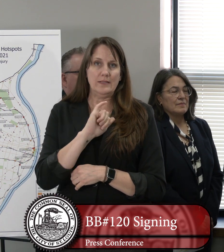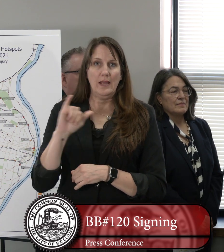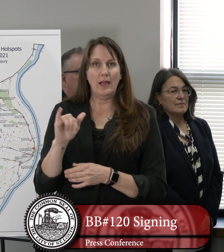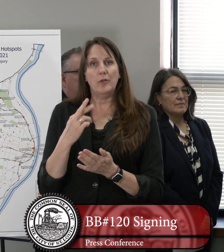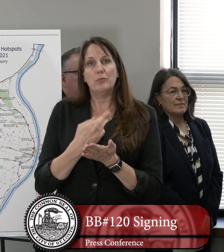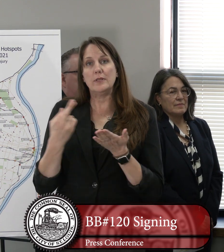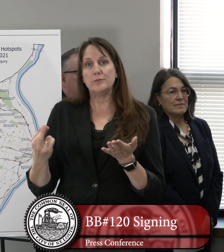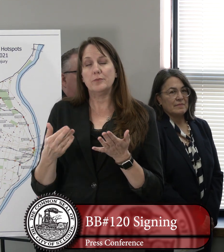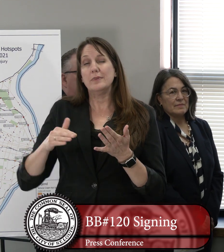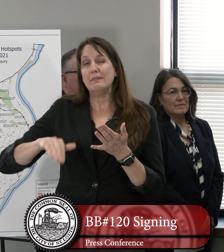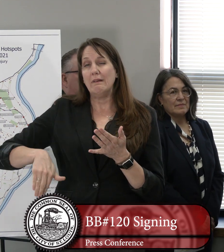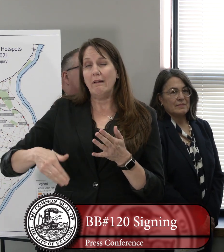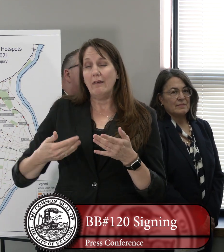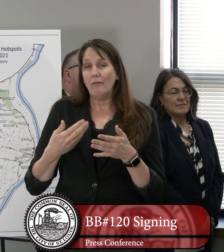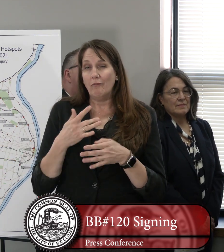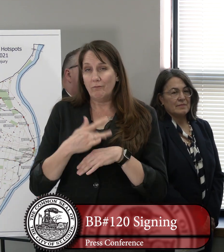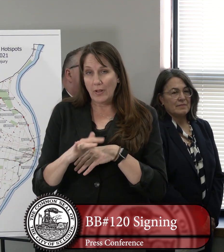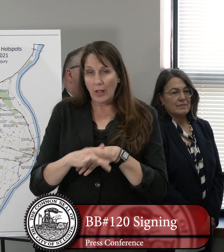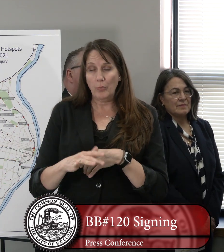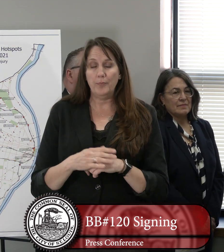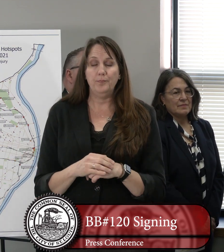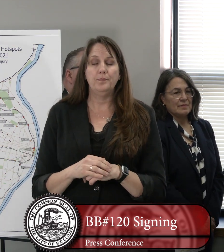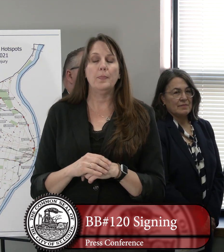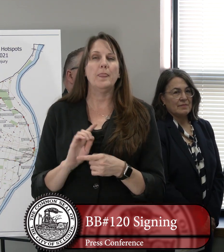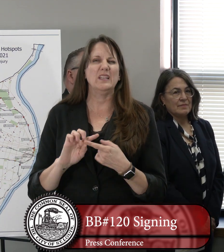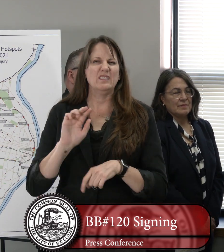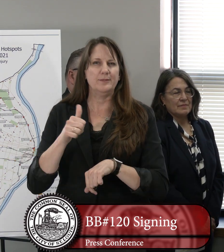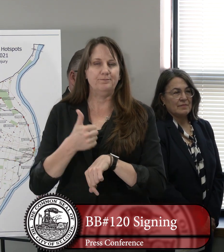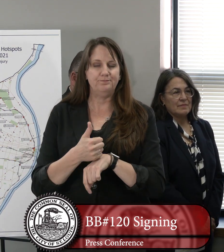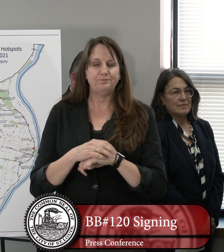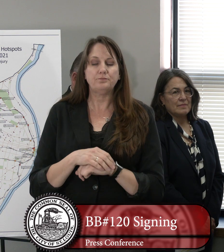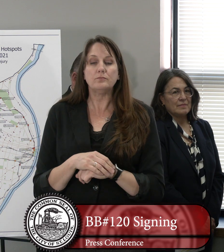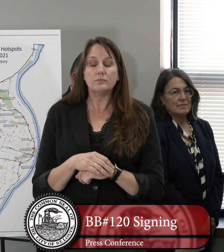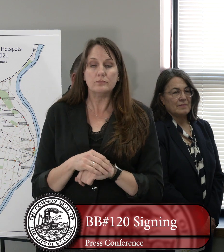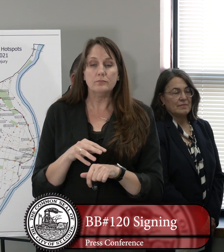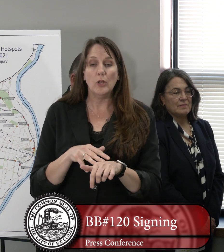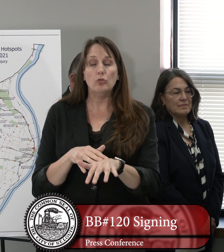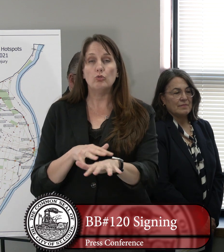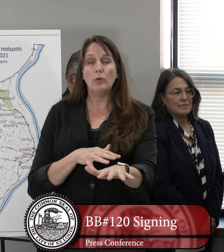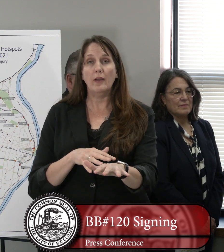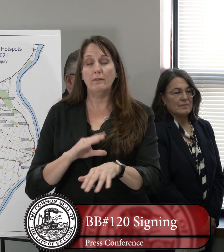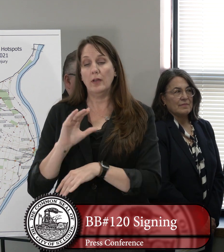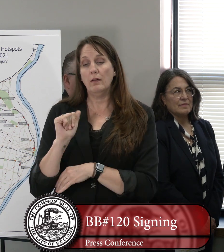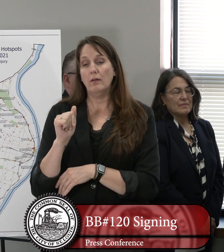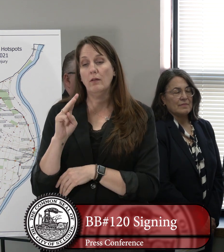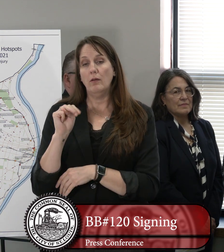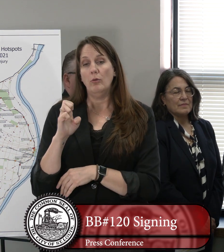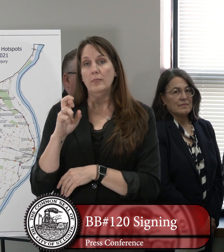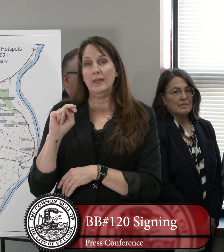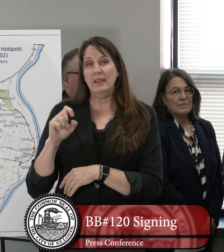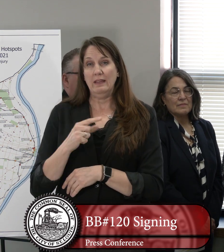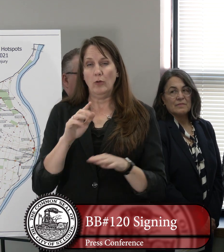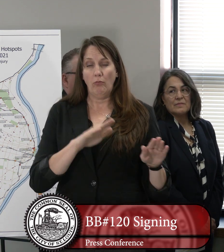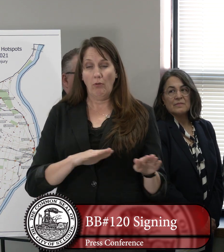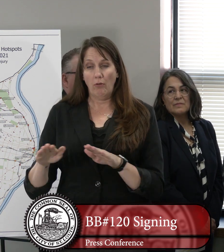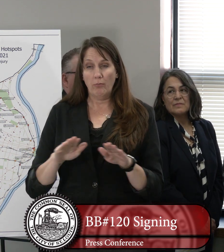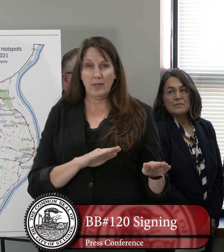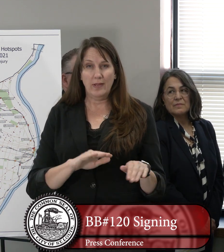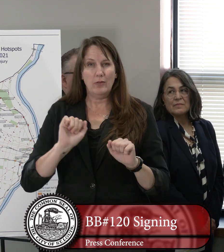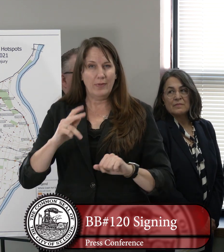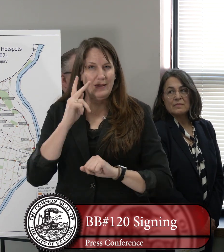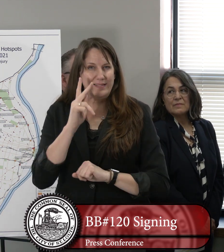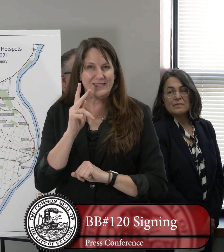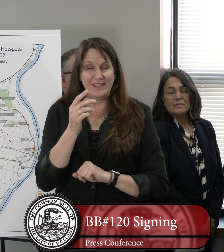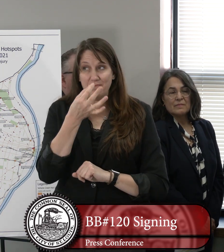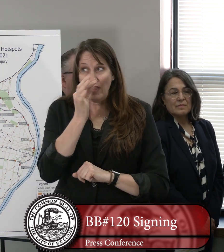us. Traffic calming reduces violence on our streets, and the results are all around us. Just up the